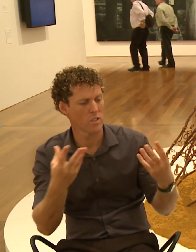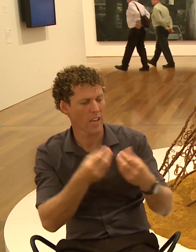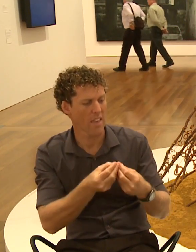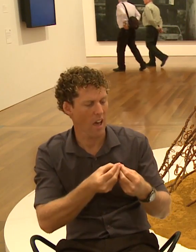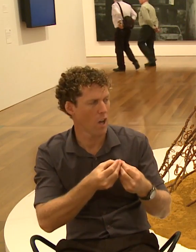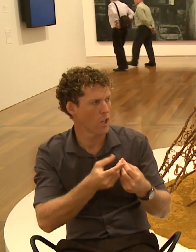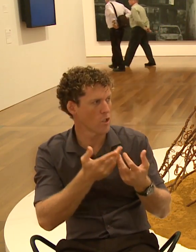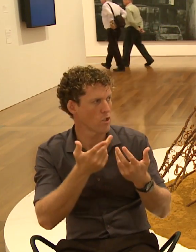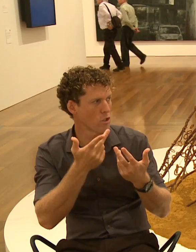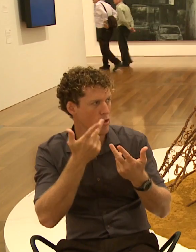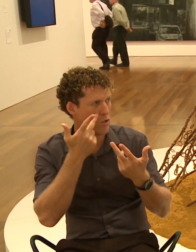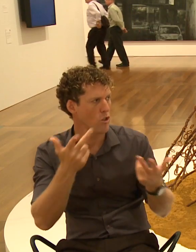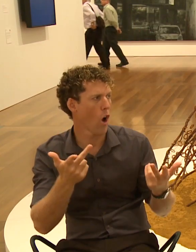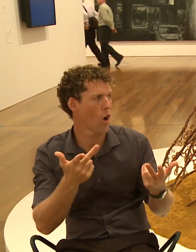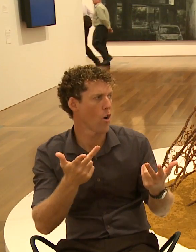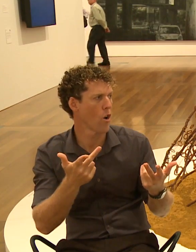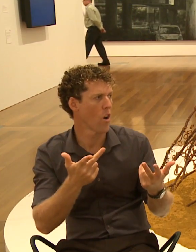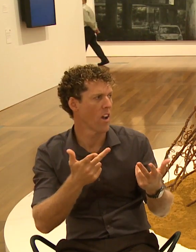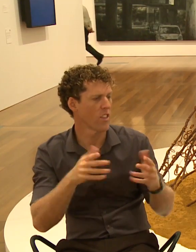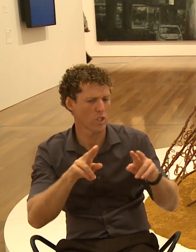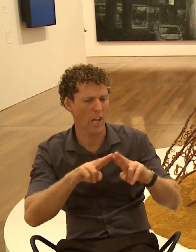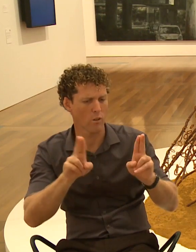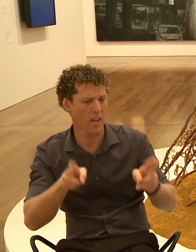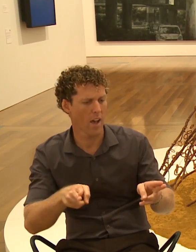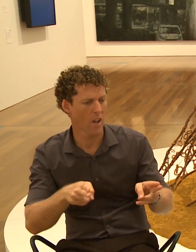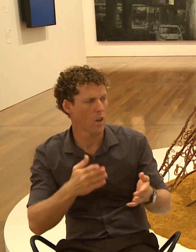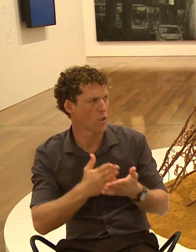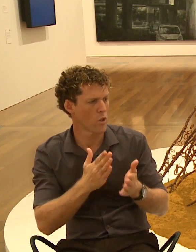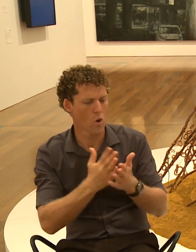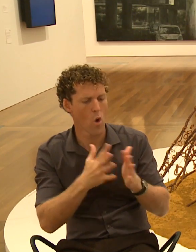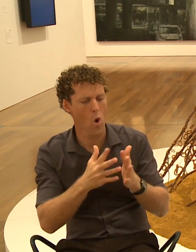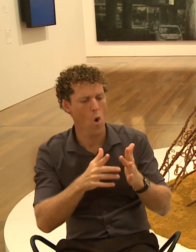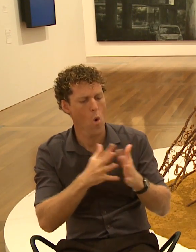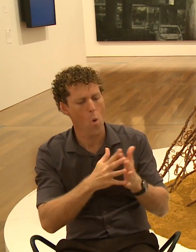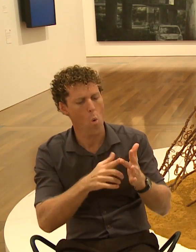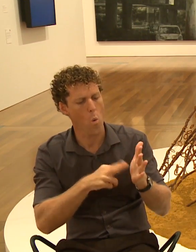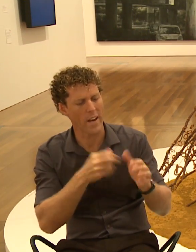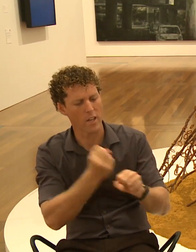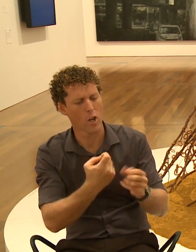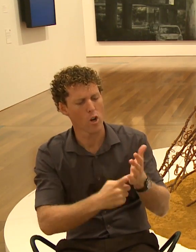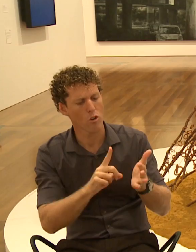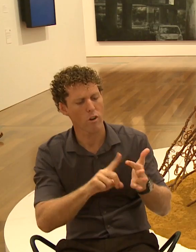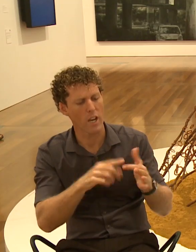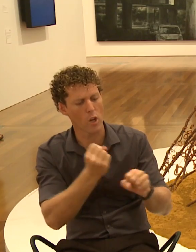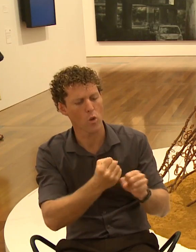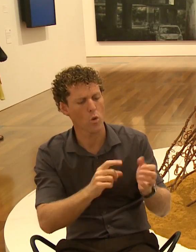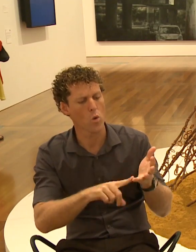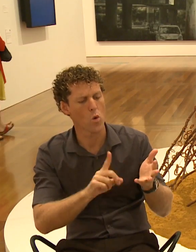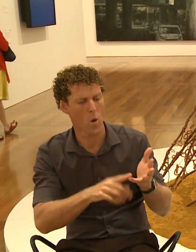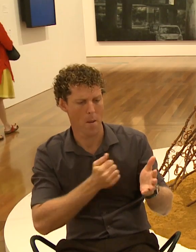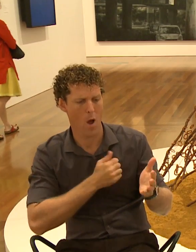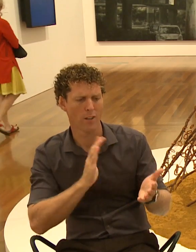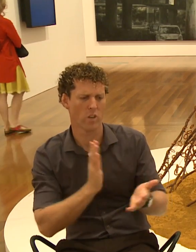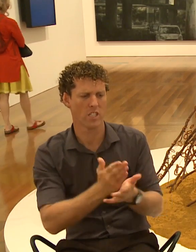represent the shelter, which is Wingreeguu in my traditional language.